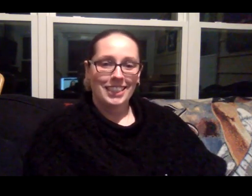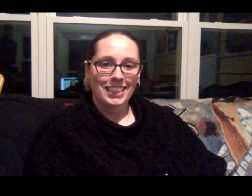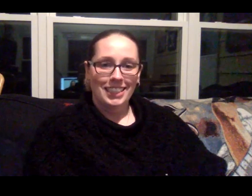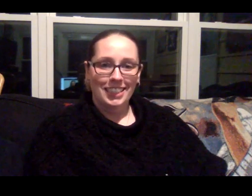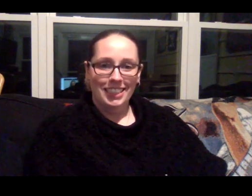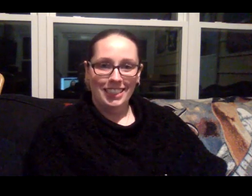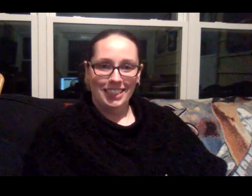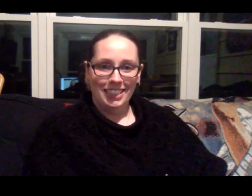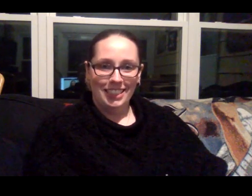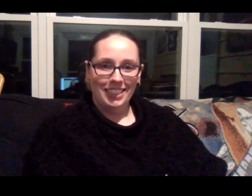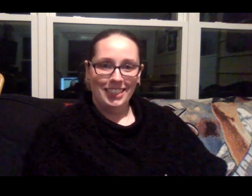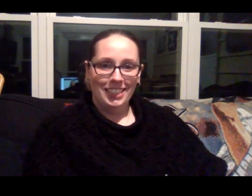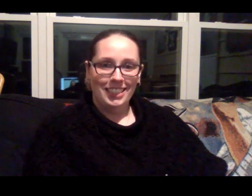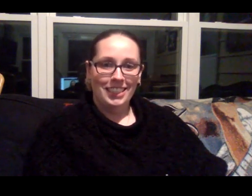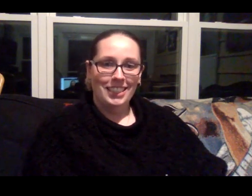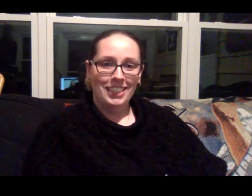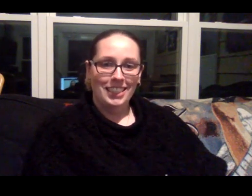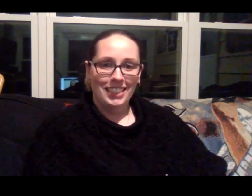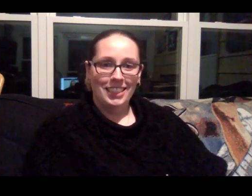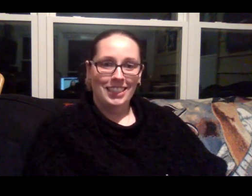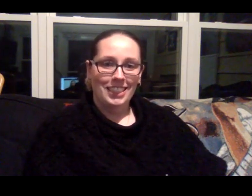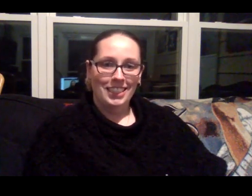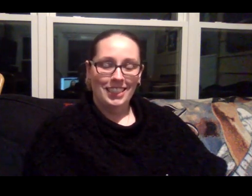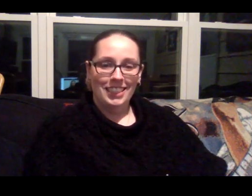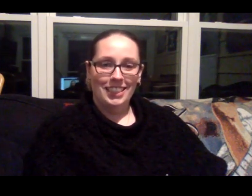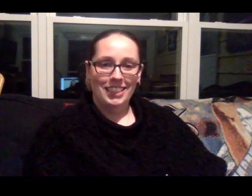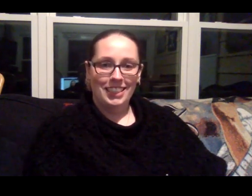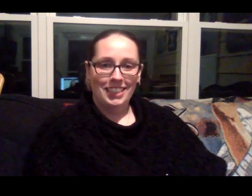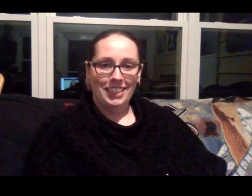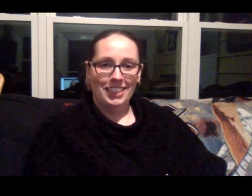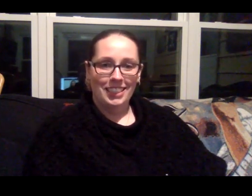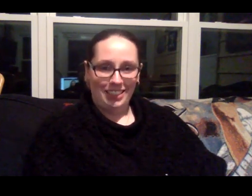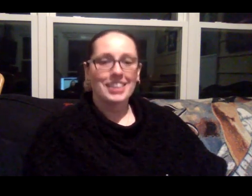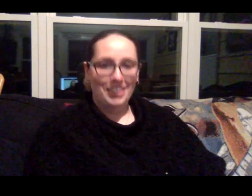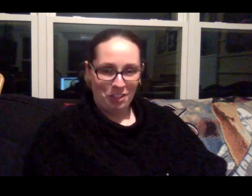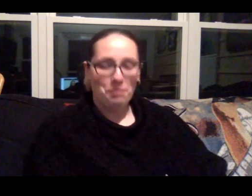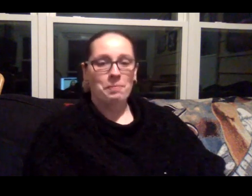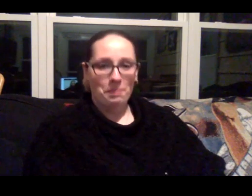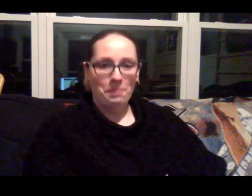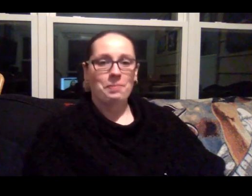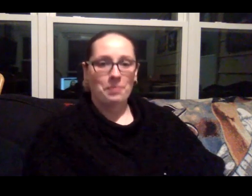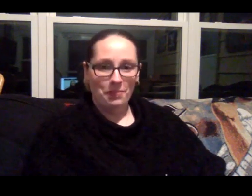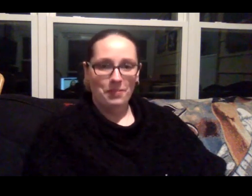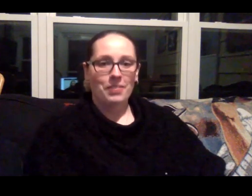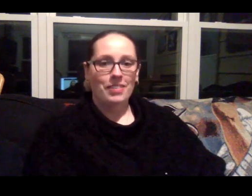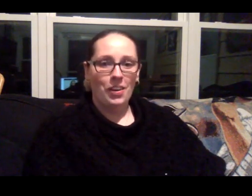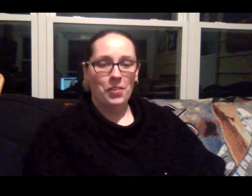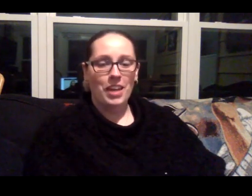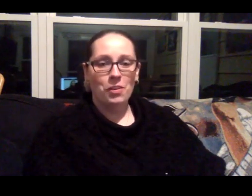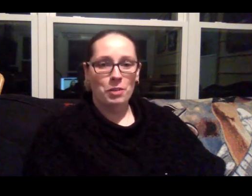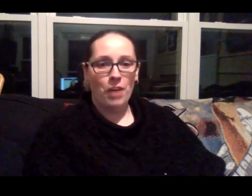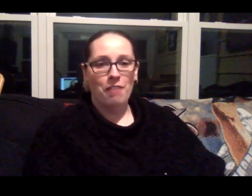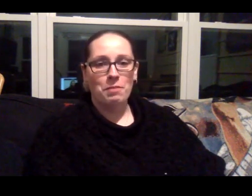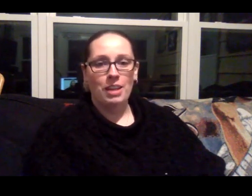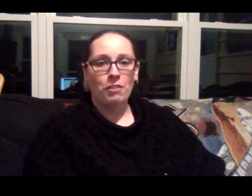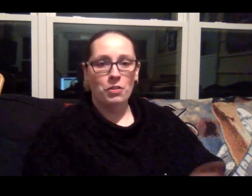just really appreciate you taking the time out. Obviously you're doing this for free to help our apraxia tribe and our community. And I just really appreciate that so much. Oh, thank